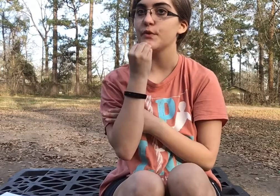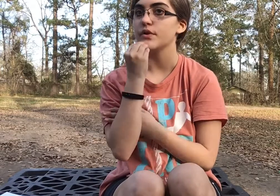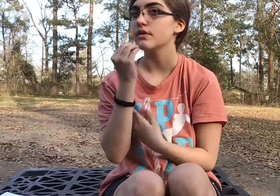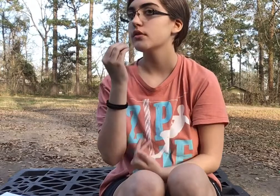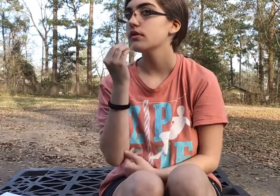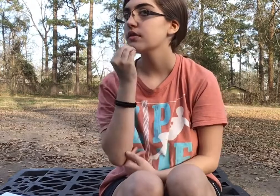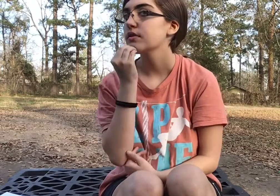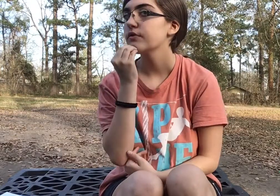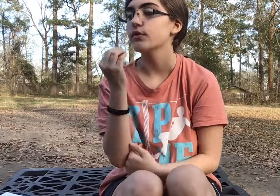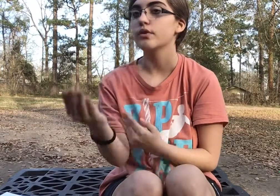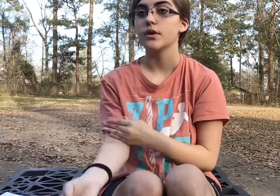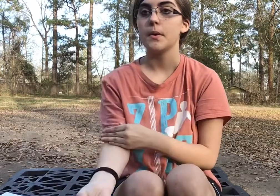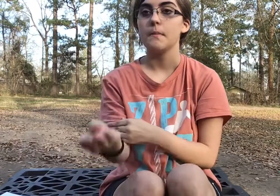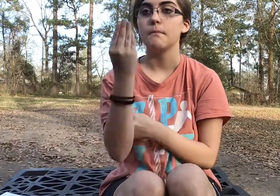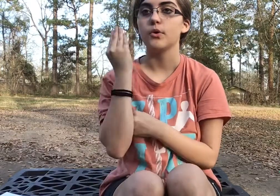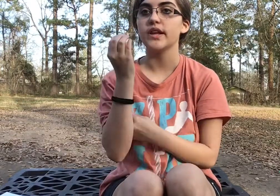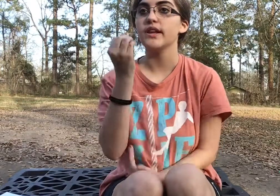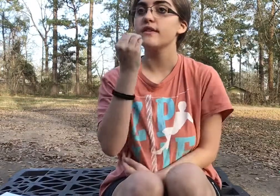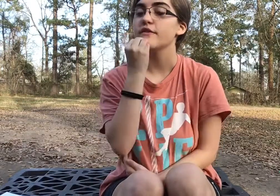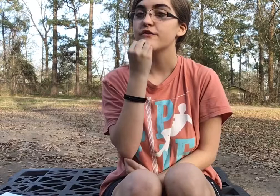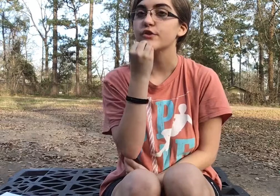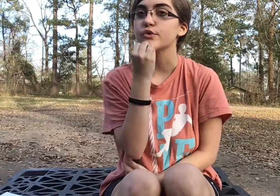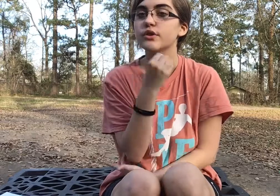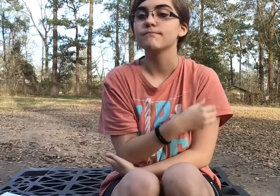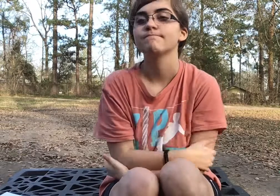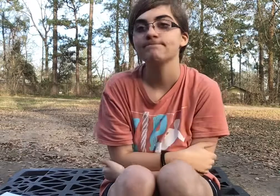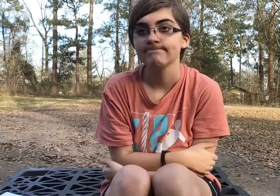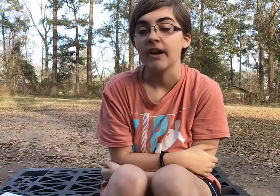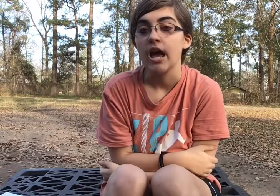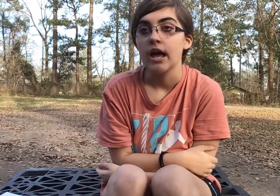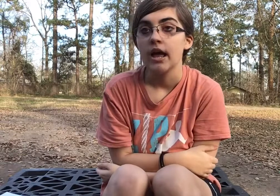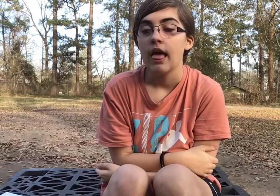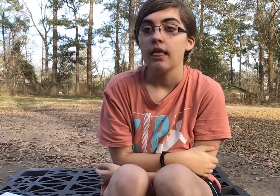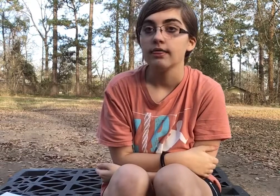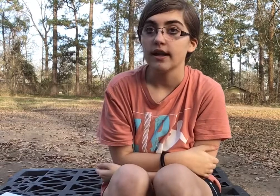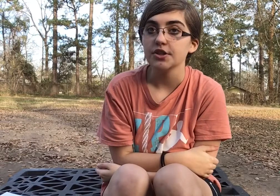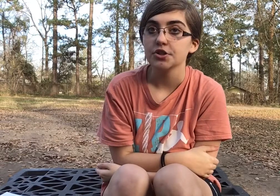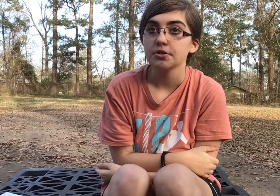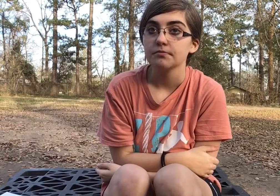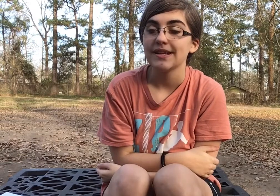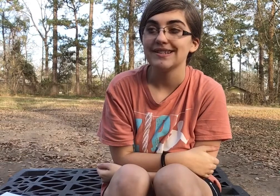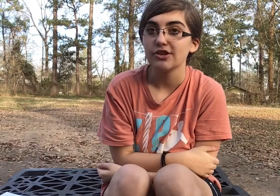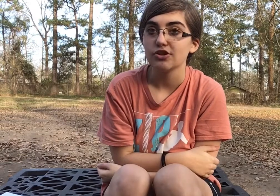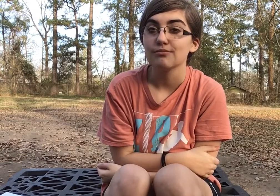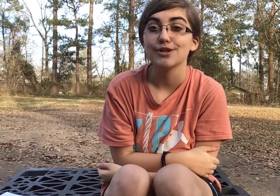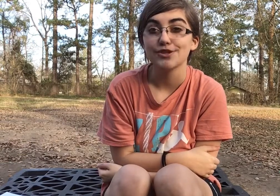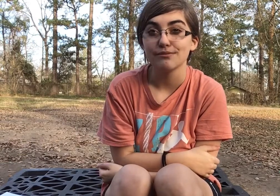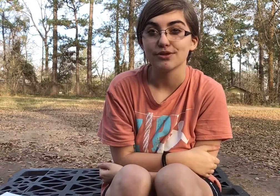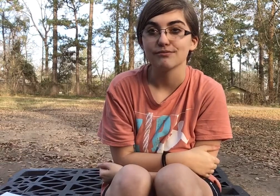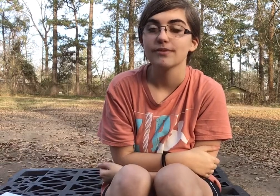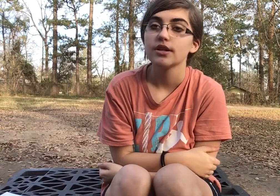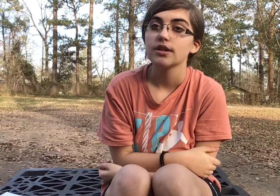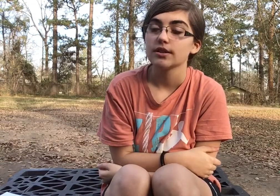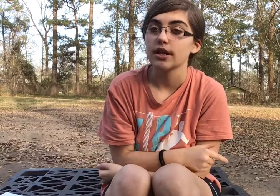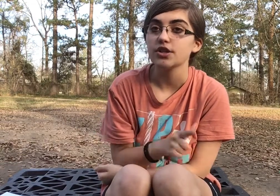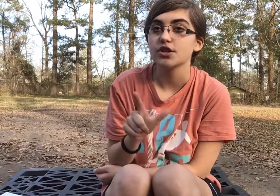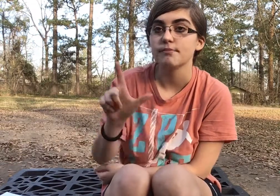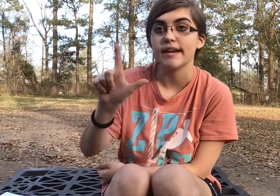food. Food. Morning food. Lunch and dinner are much simpler. Lunch is make an